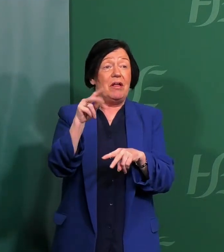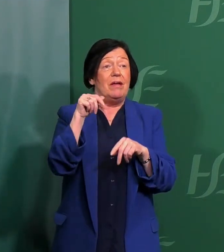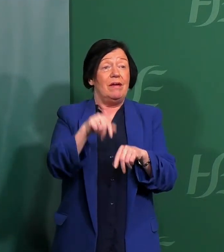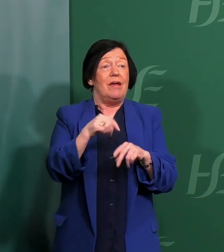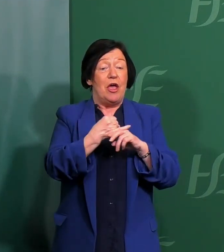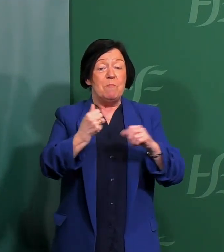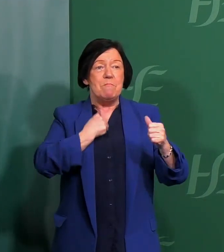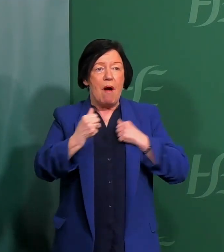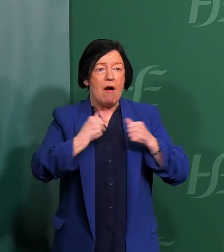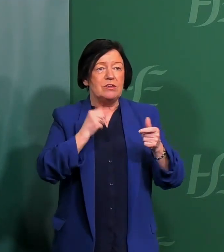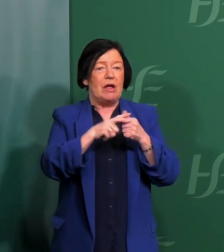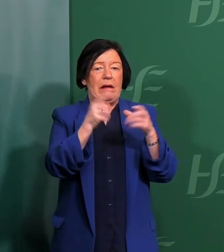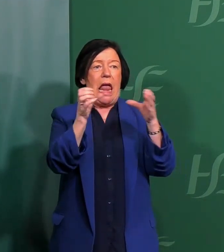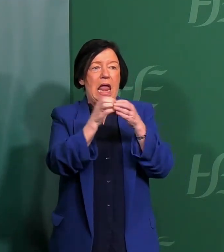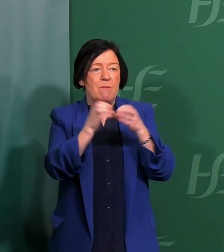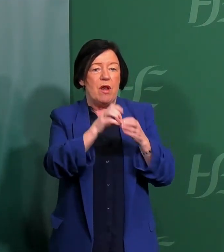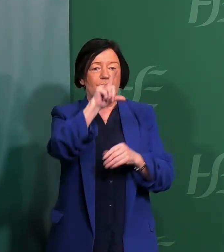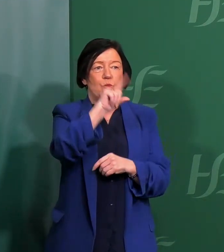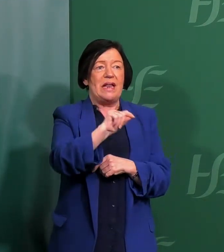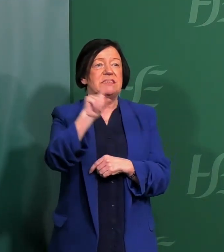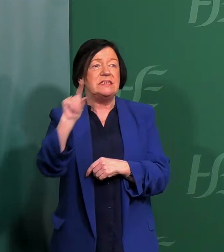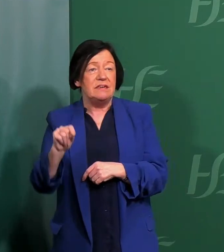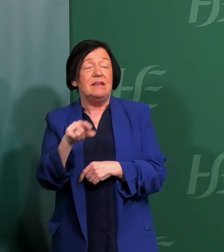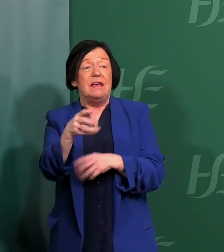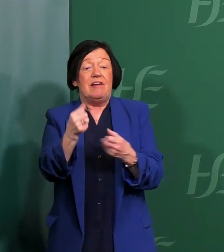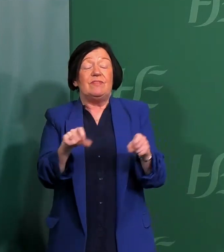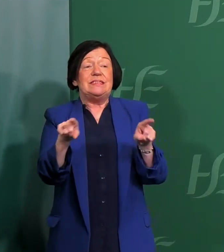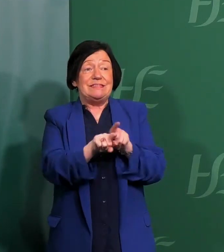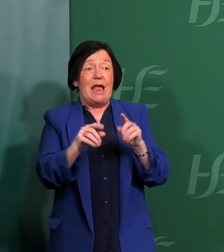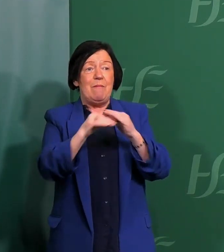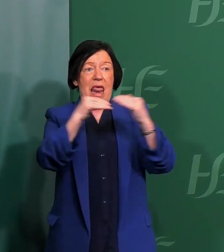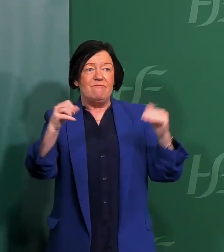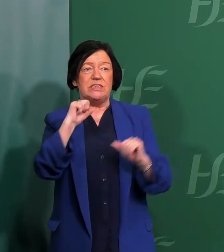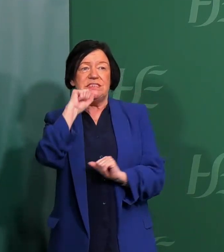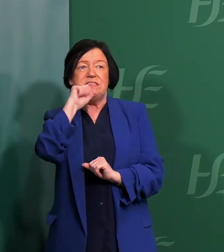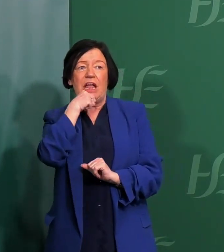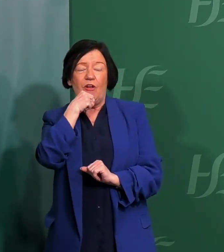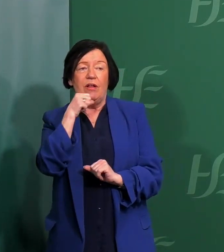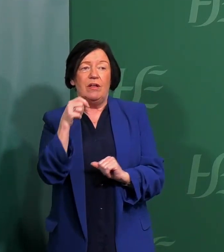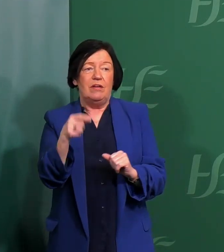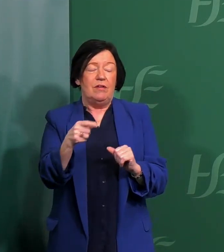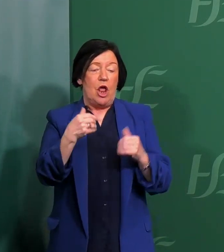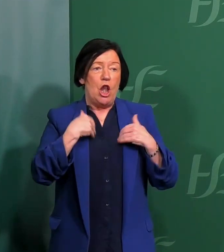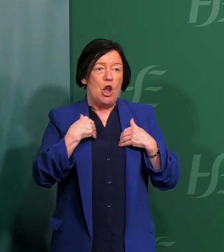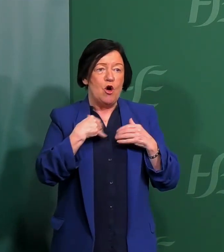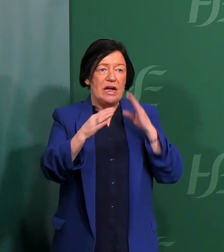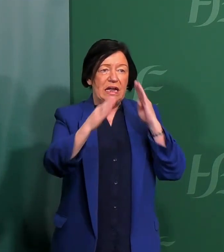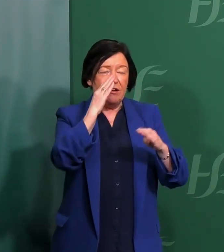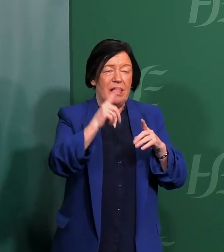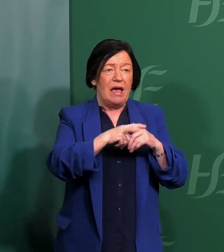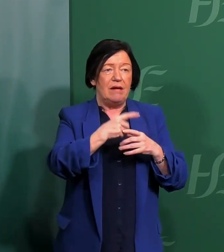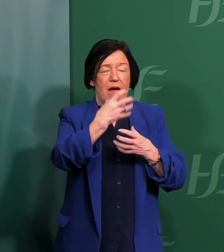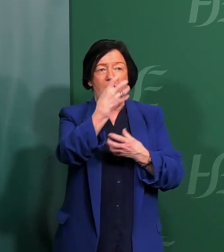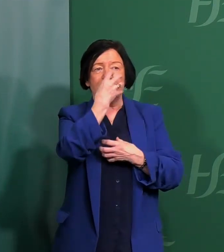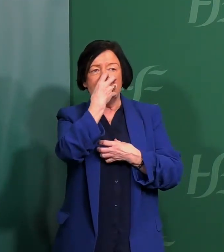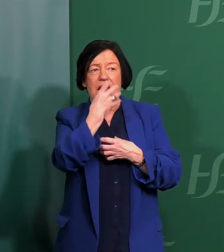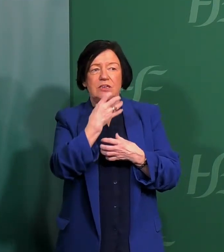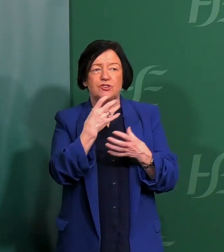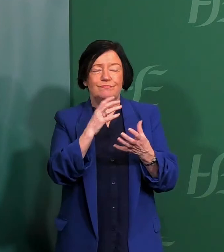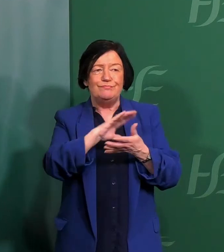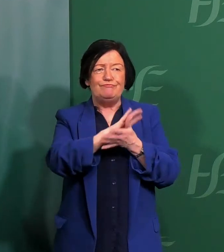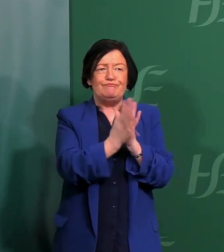in March and April of 2020. They have the same level of severity of lung injury, of oxygenation impairment.